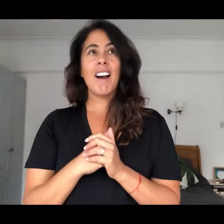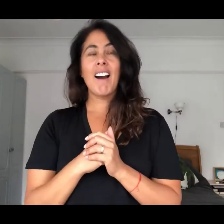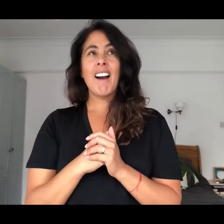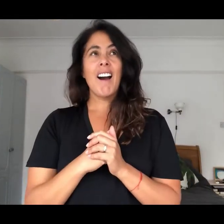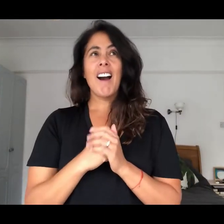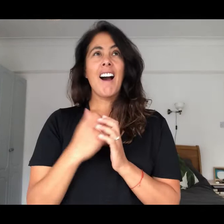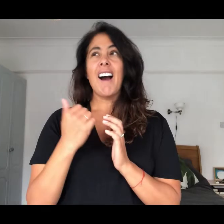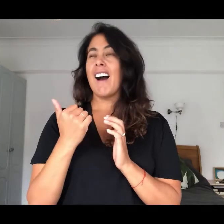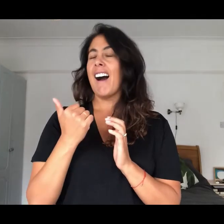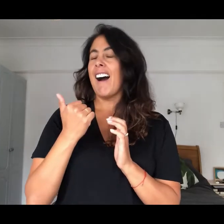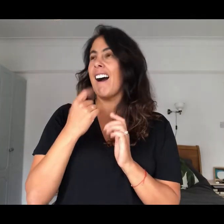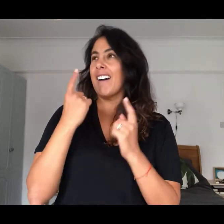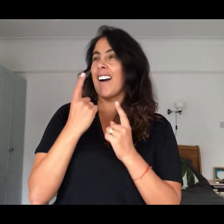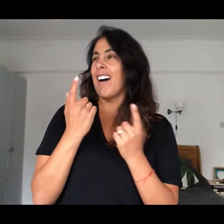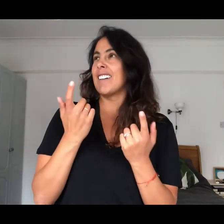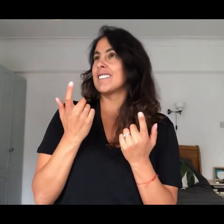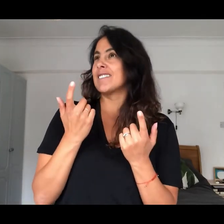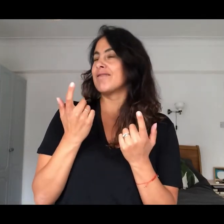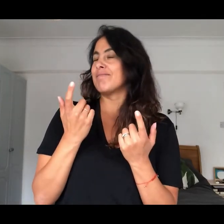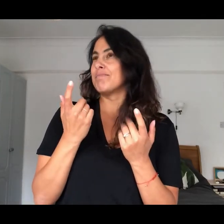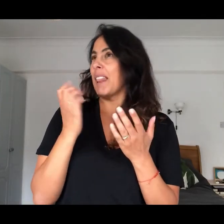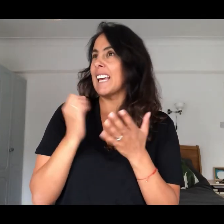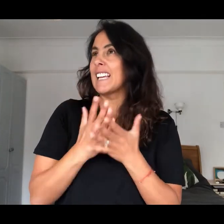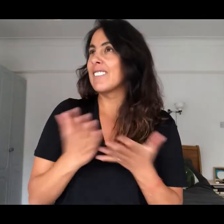Zsa Zsa to pop in or something.